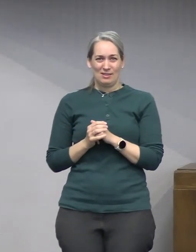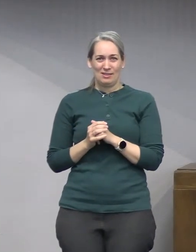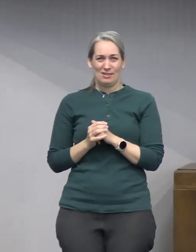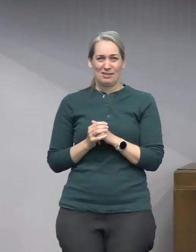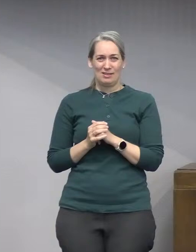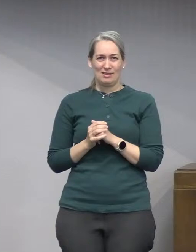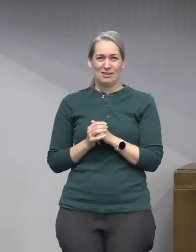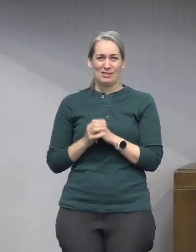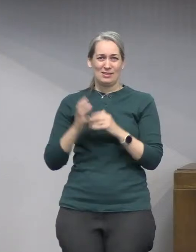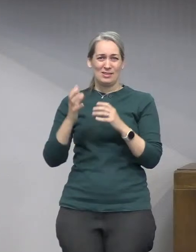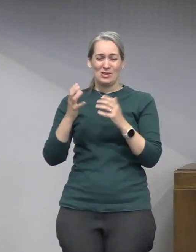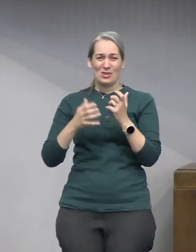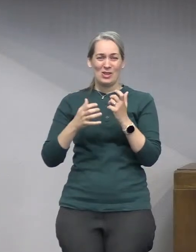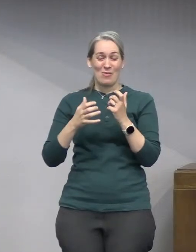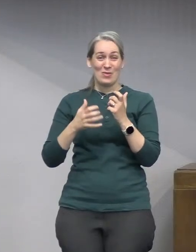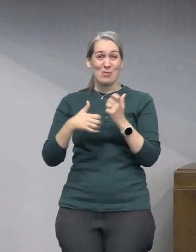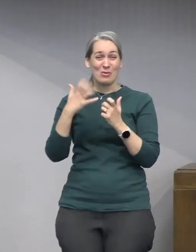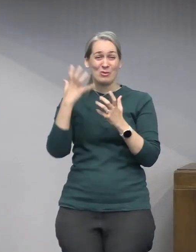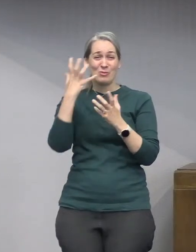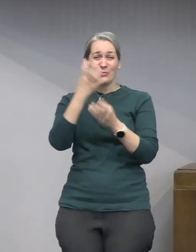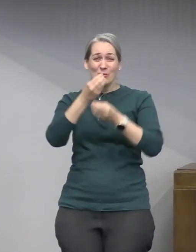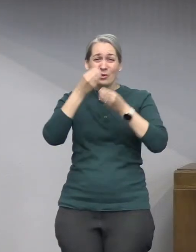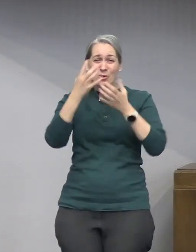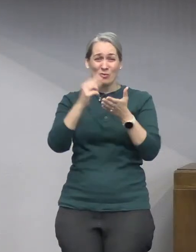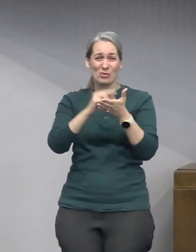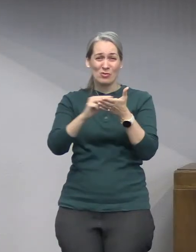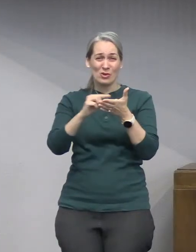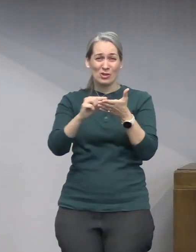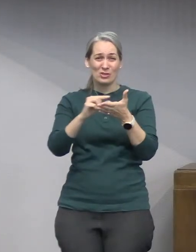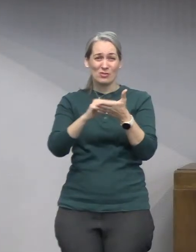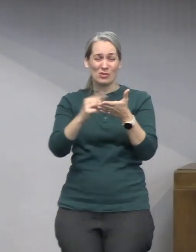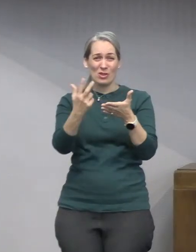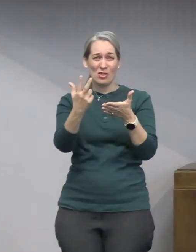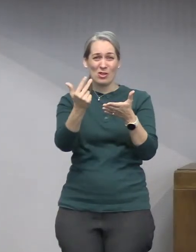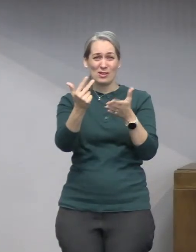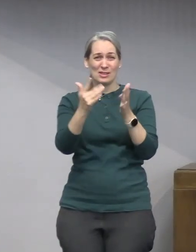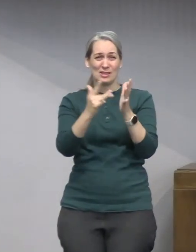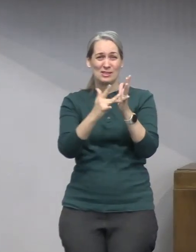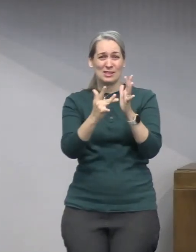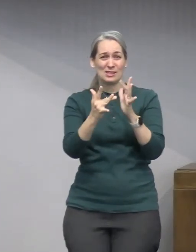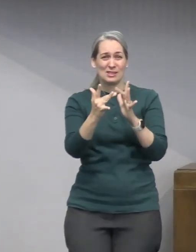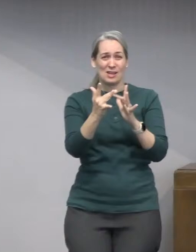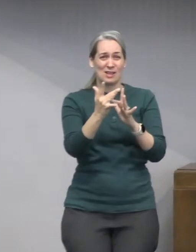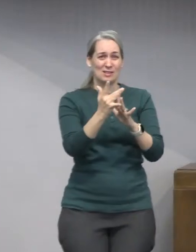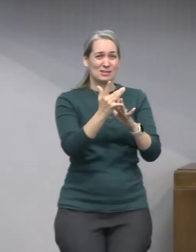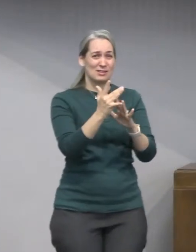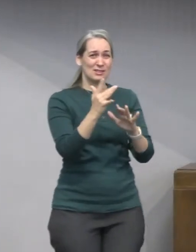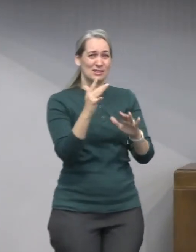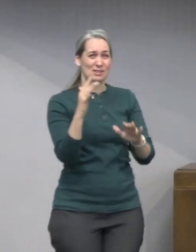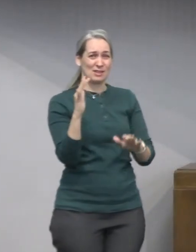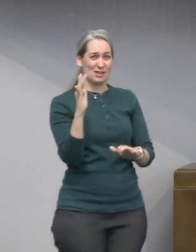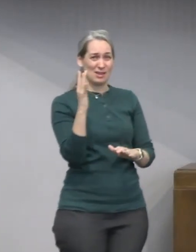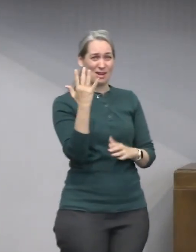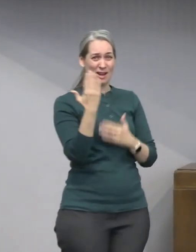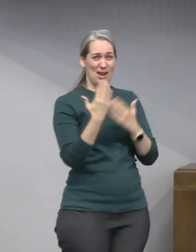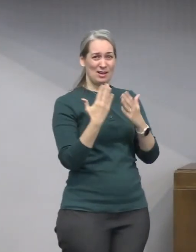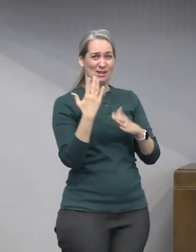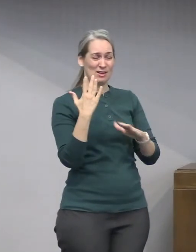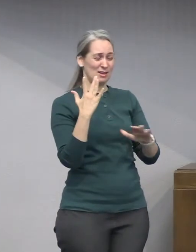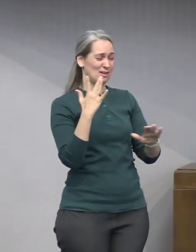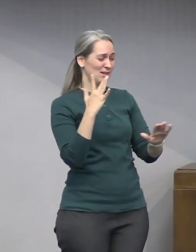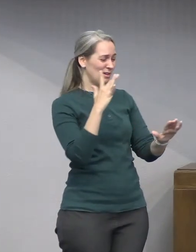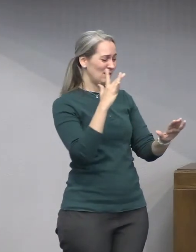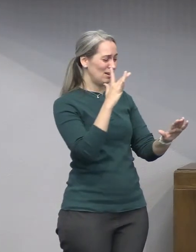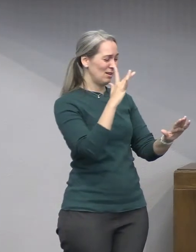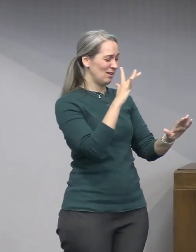The most beautiful verse, though, is 13, isn't it? When Jesus reaches out his hand and